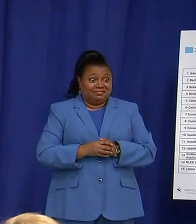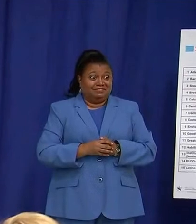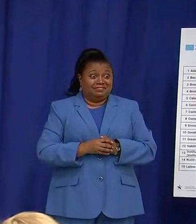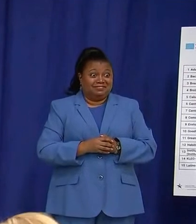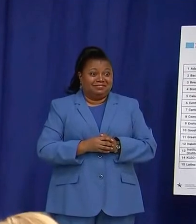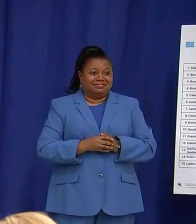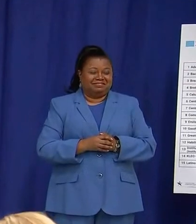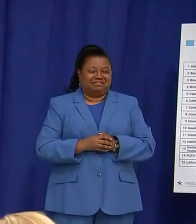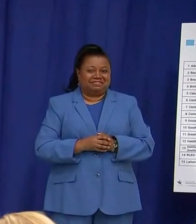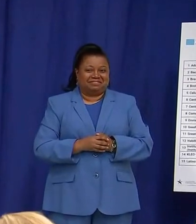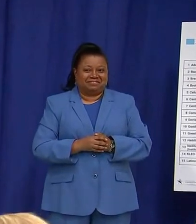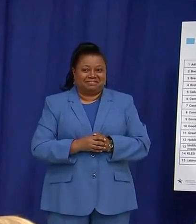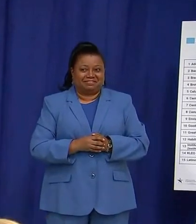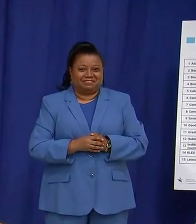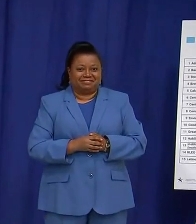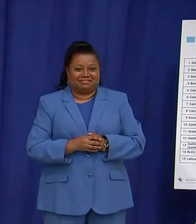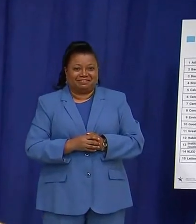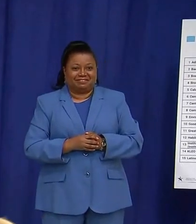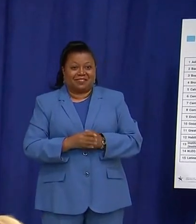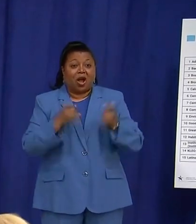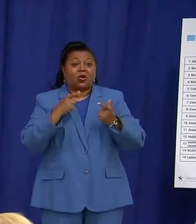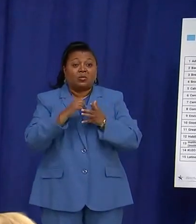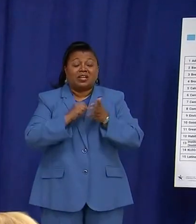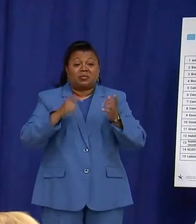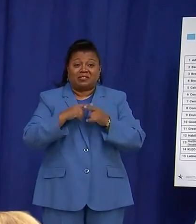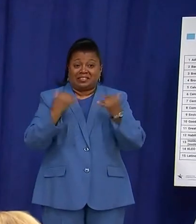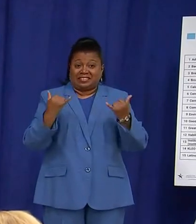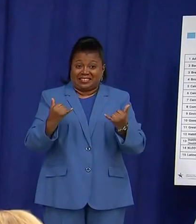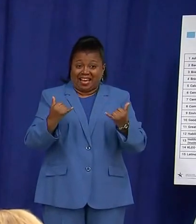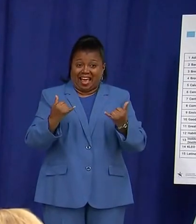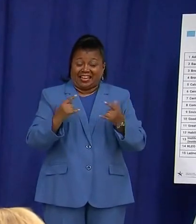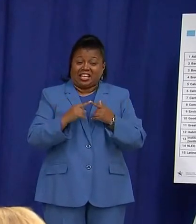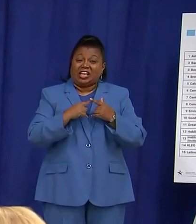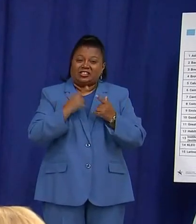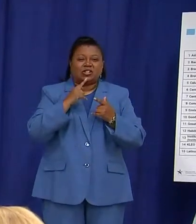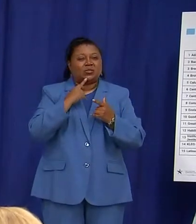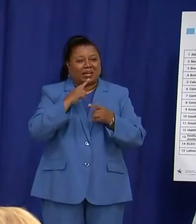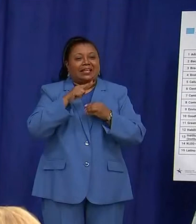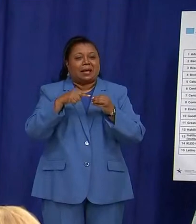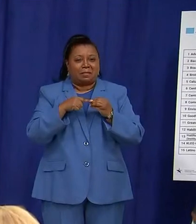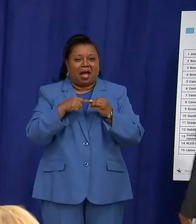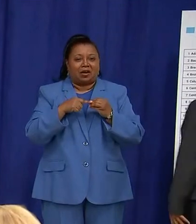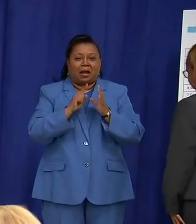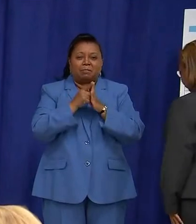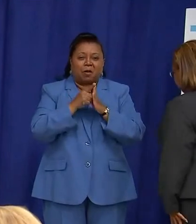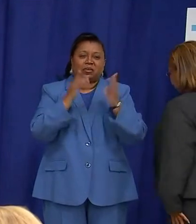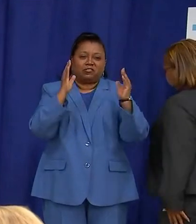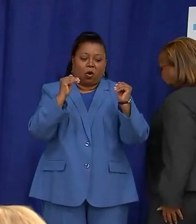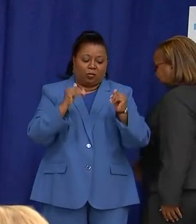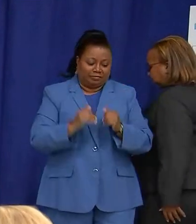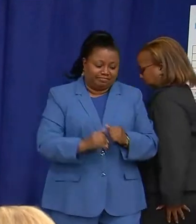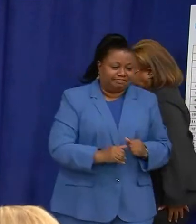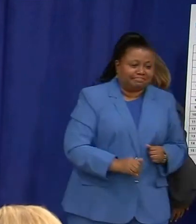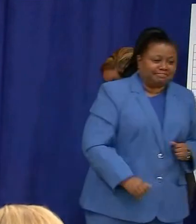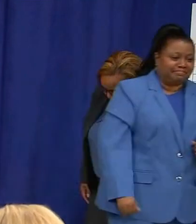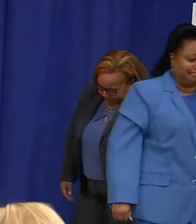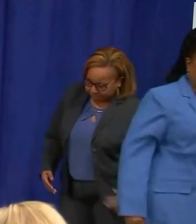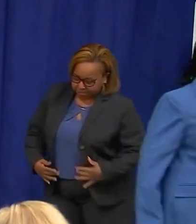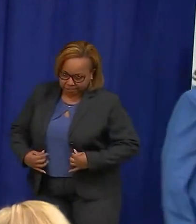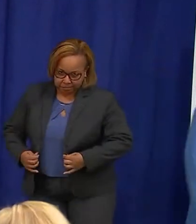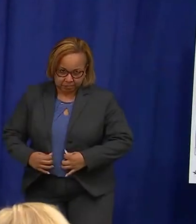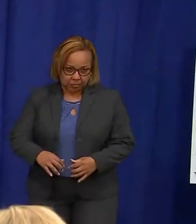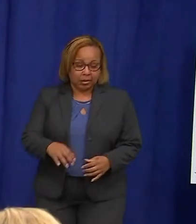I just want to say that I hope the big takeaway from today is this is really about a moment of hope. It's